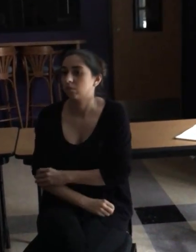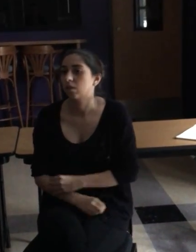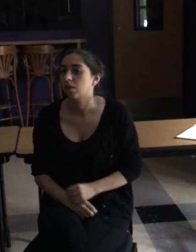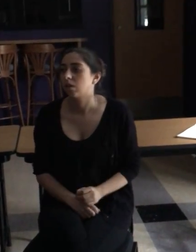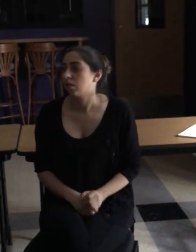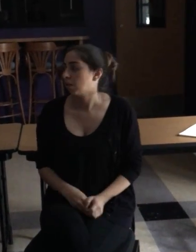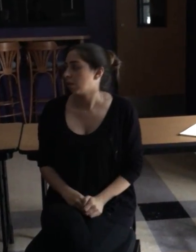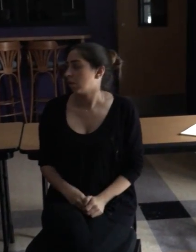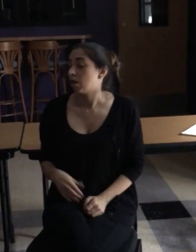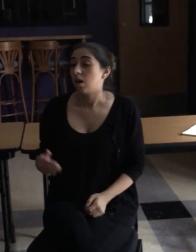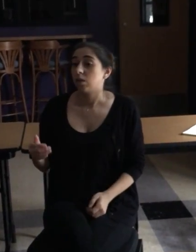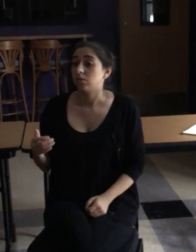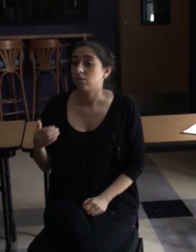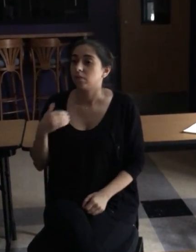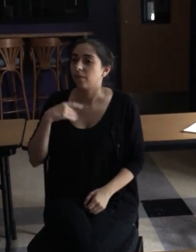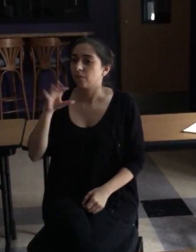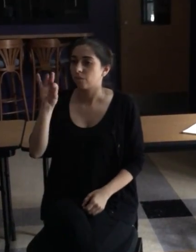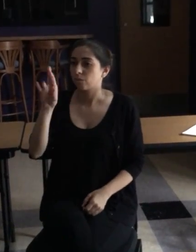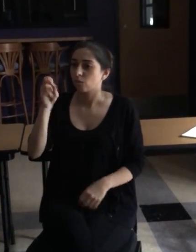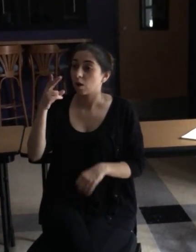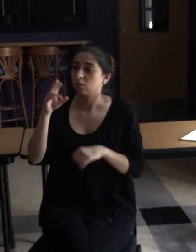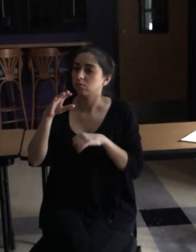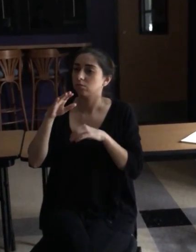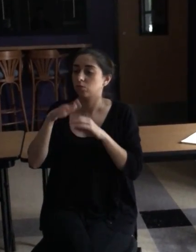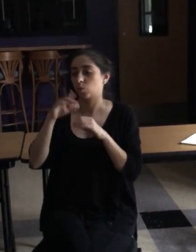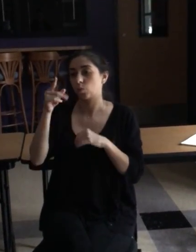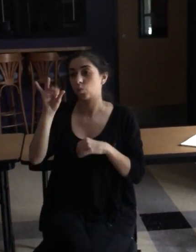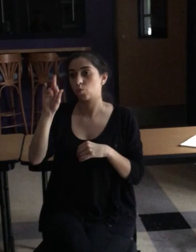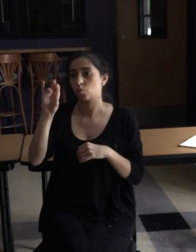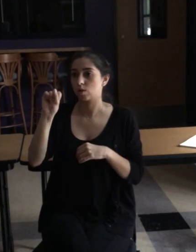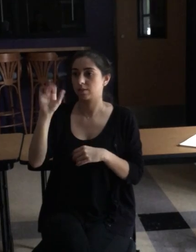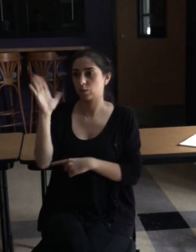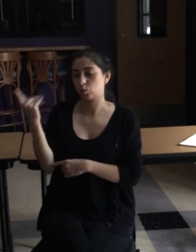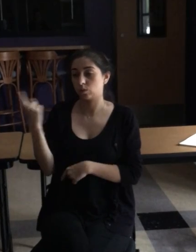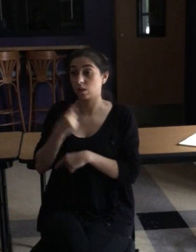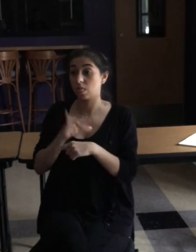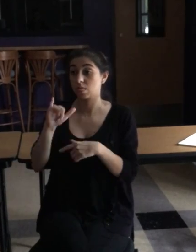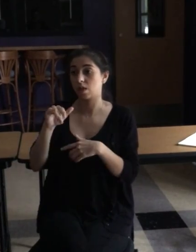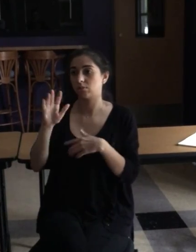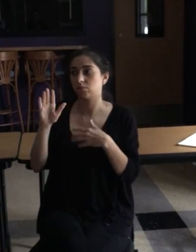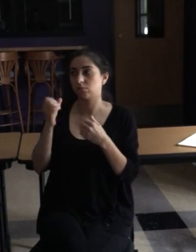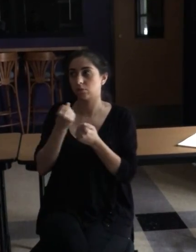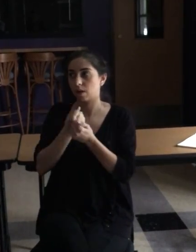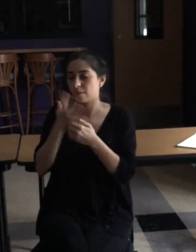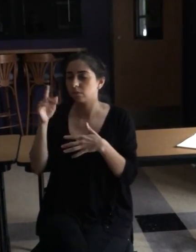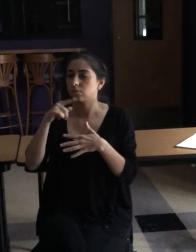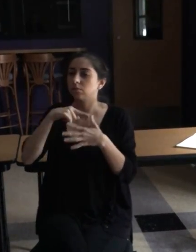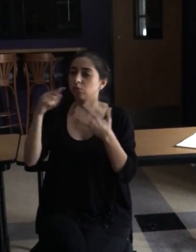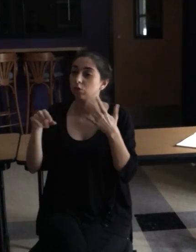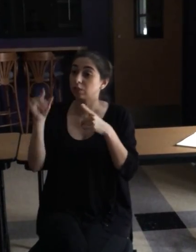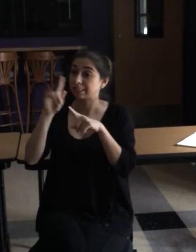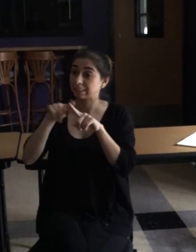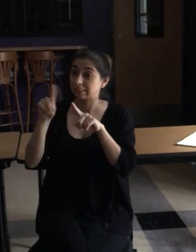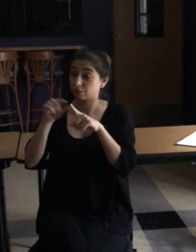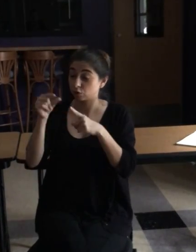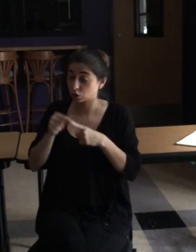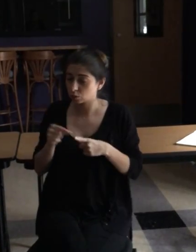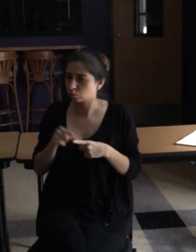pretty fresh on our grains lecture today. That whole thing with all of the terms to know and stuff. Most of those